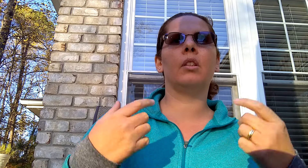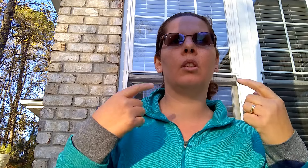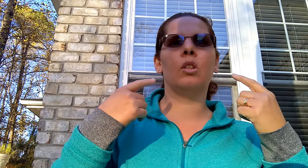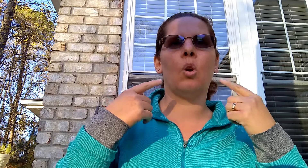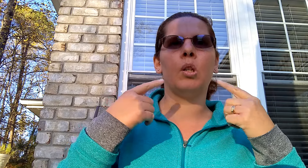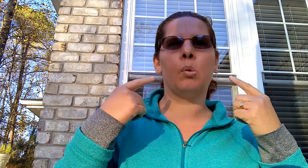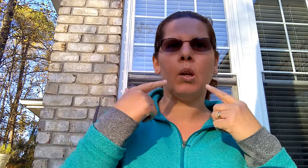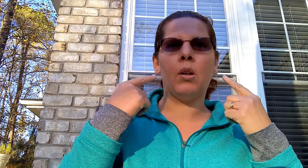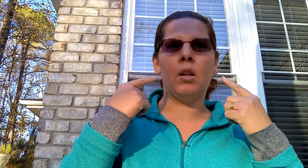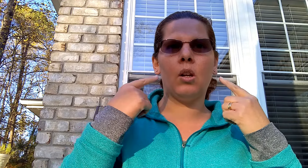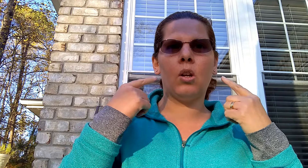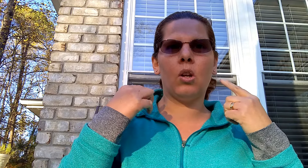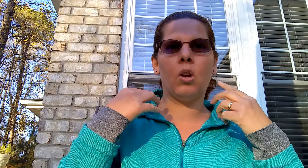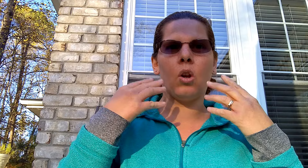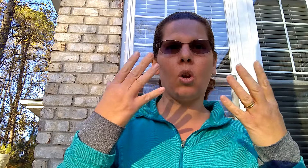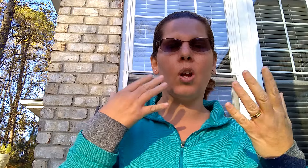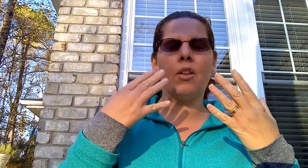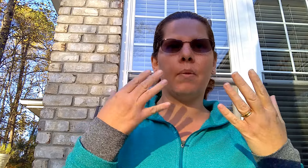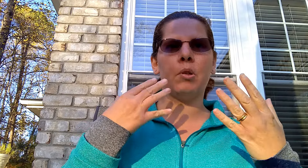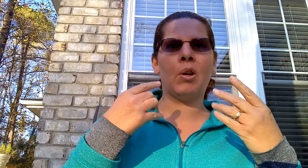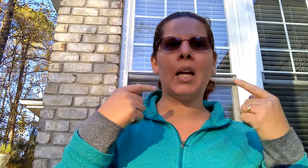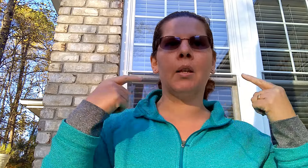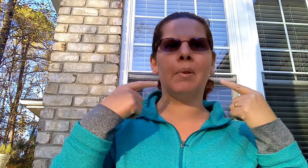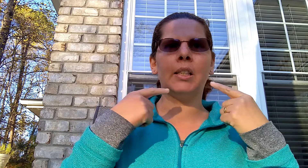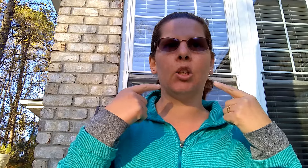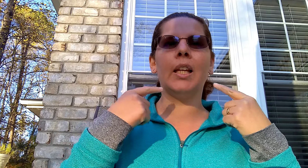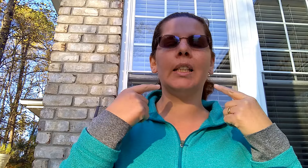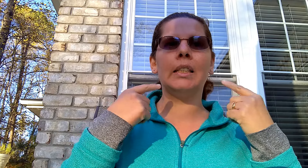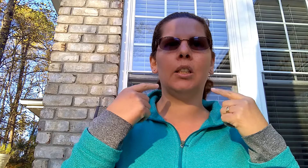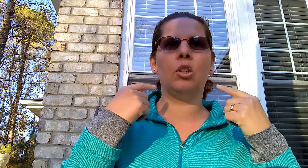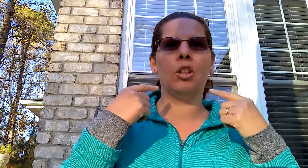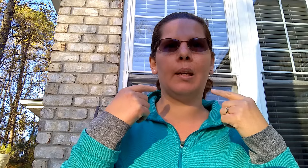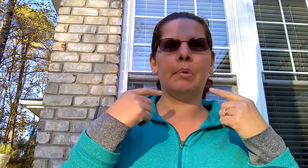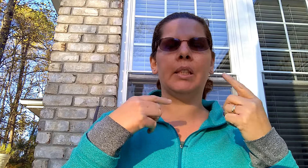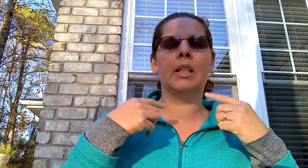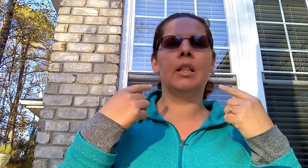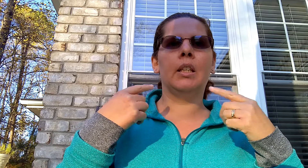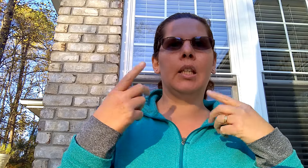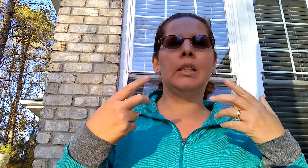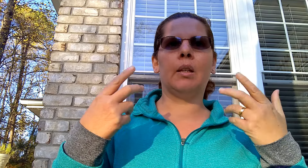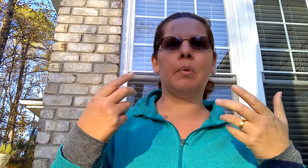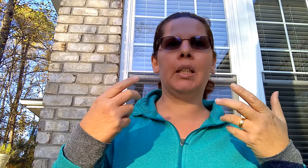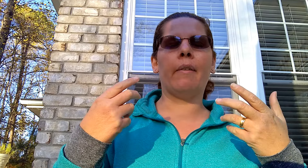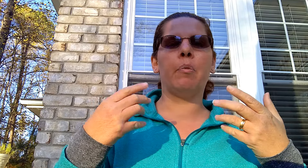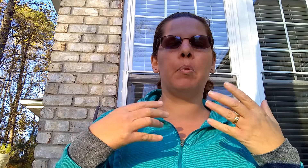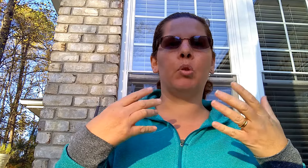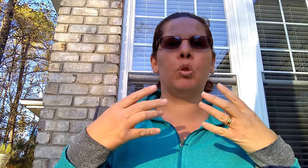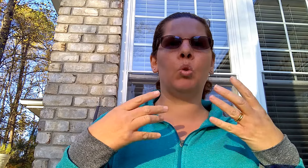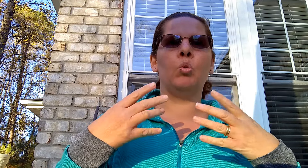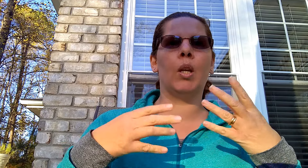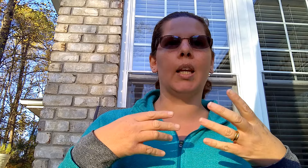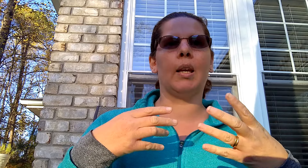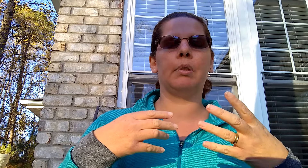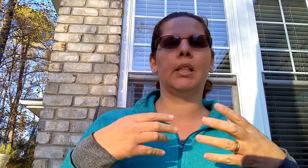you always want to look at them directly, make sure they can see your lips. Some deaf people do read lips